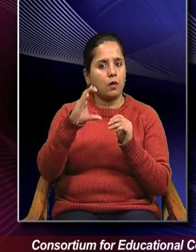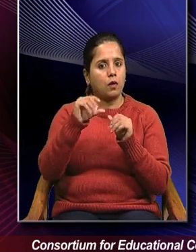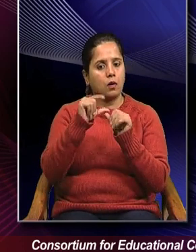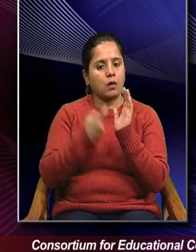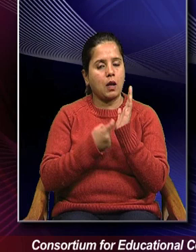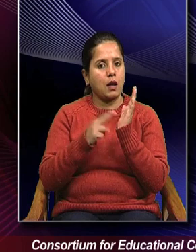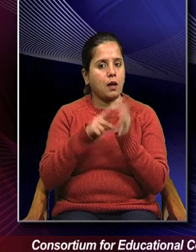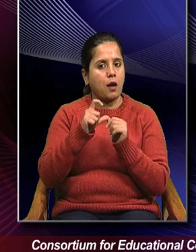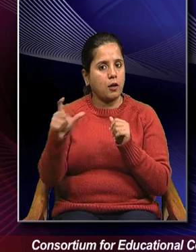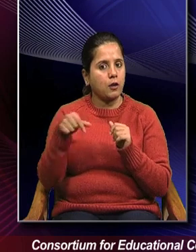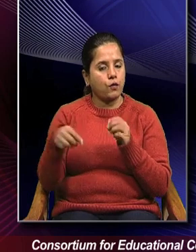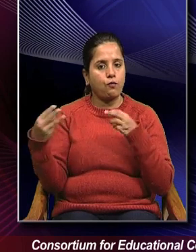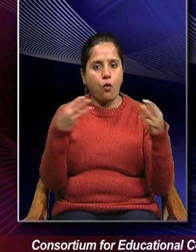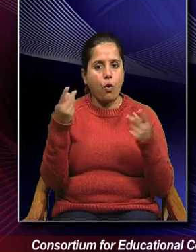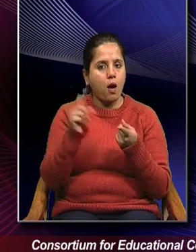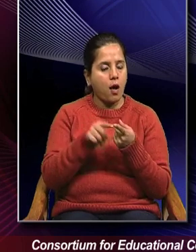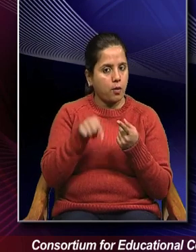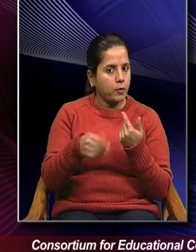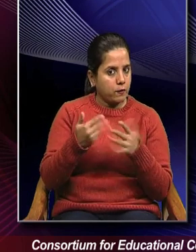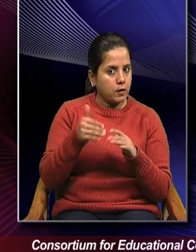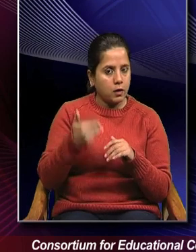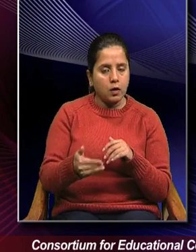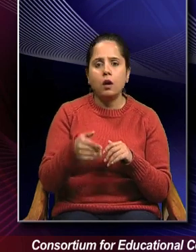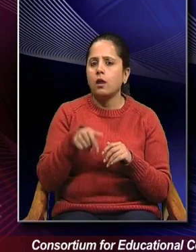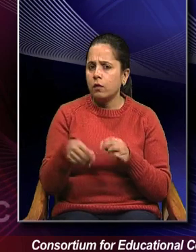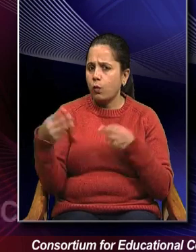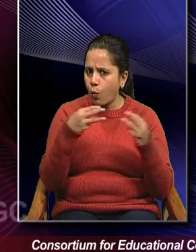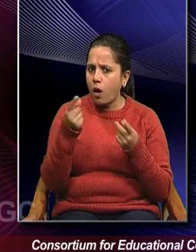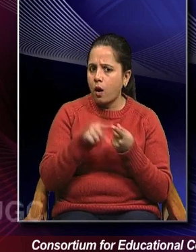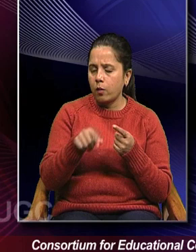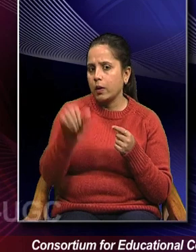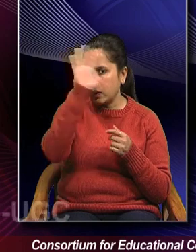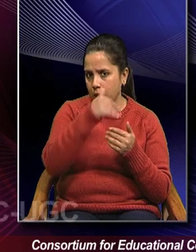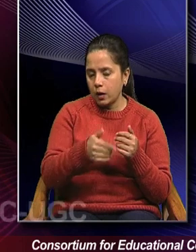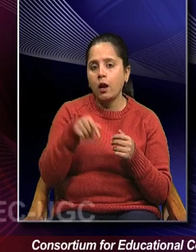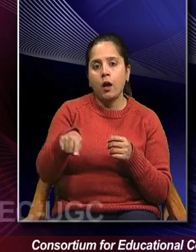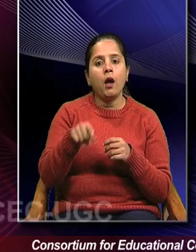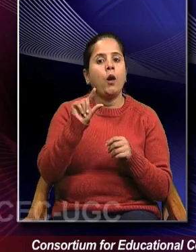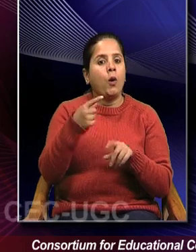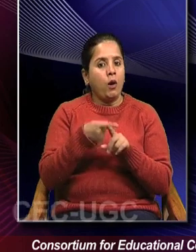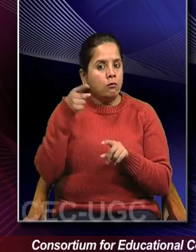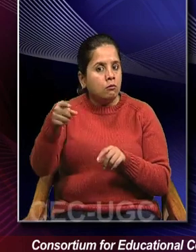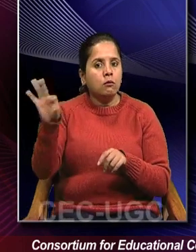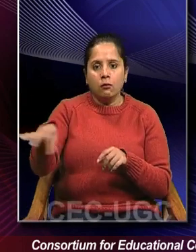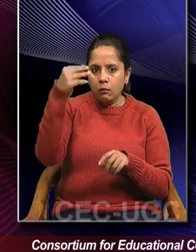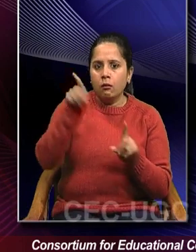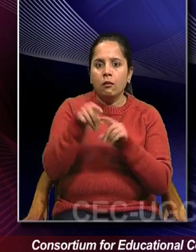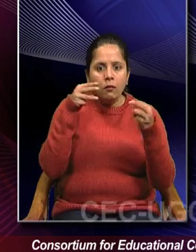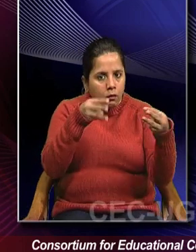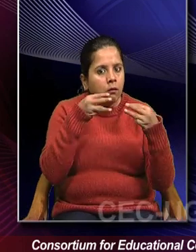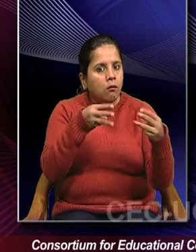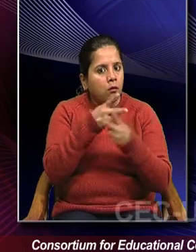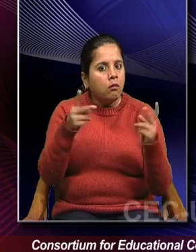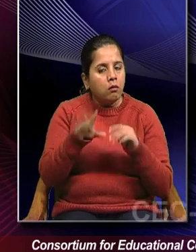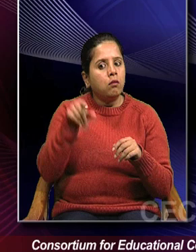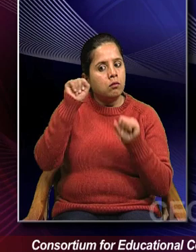Carnatic Wars which were fought in India, and at the same time how Britain and France, they were fighting wars at